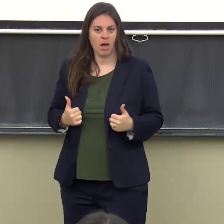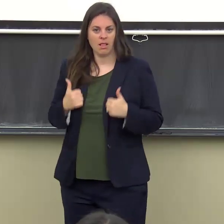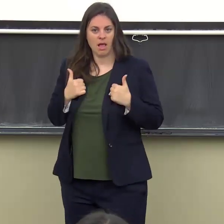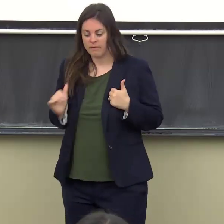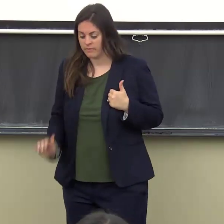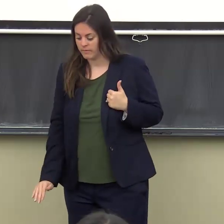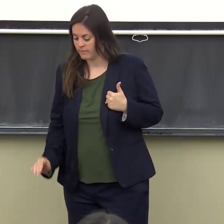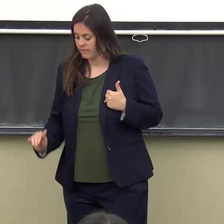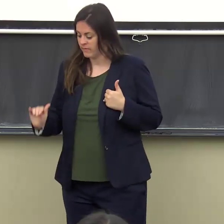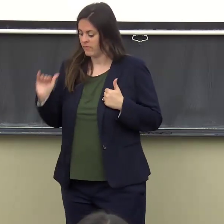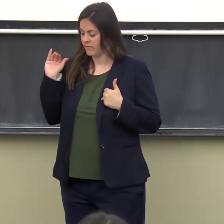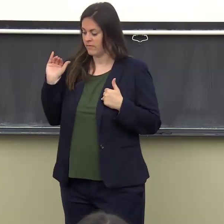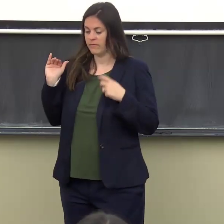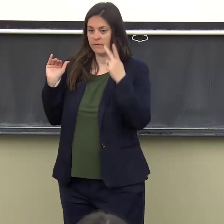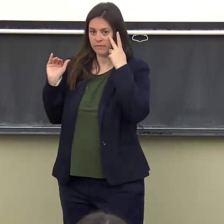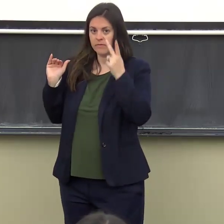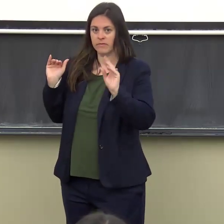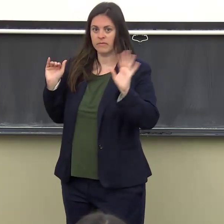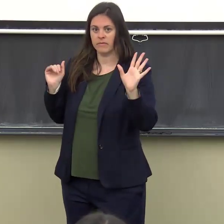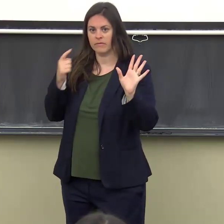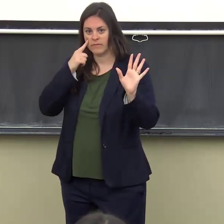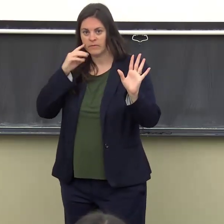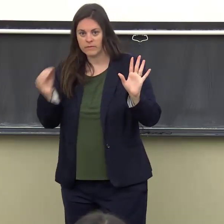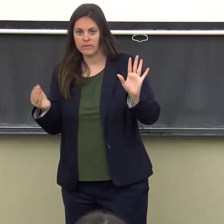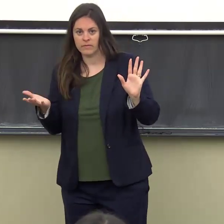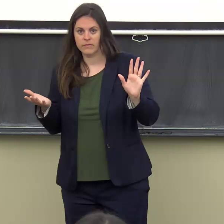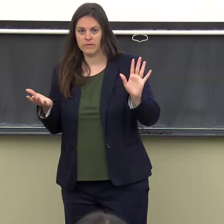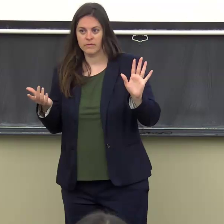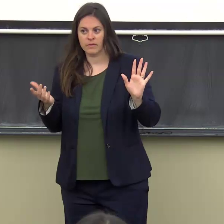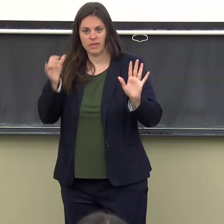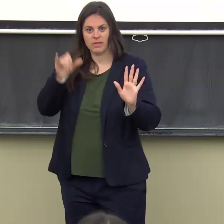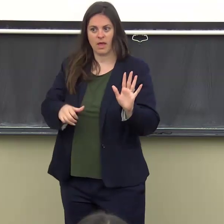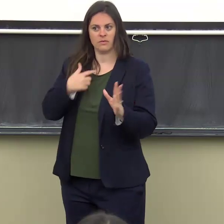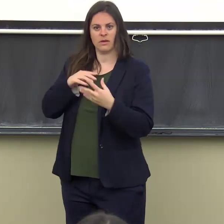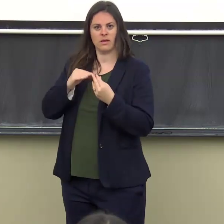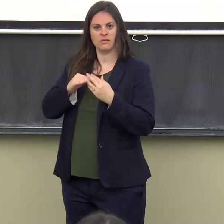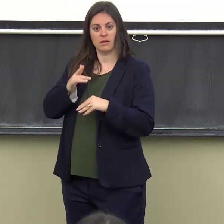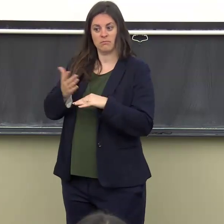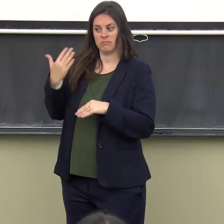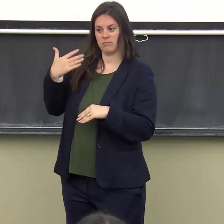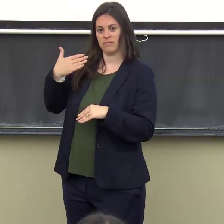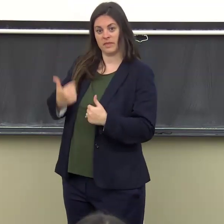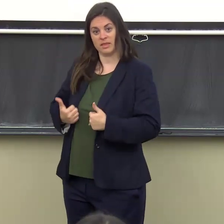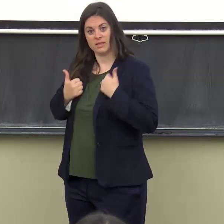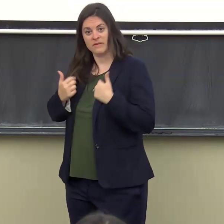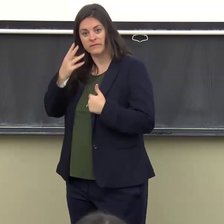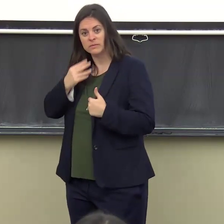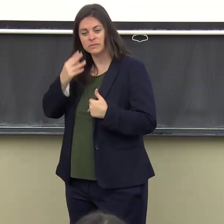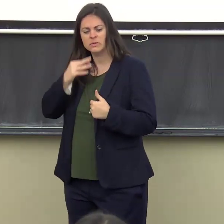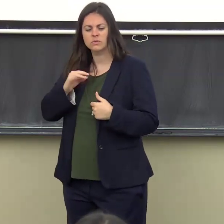in one eye. So I personally feel, that's why I said earlier, lived experience. I feel there's no greater